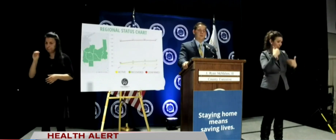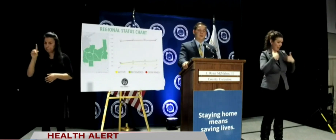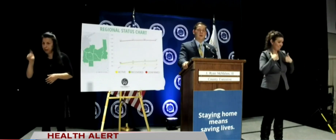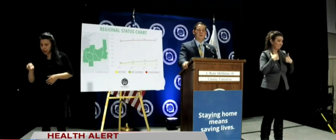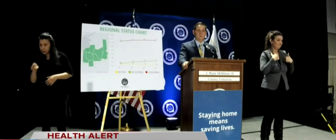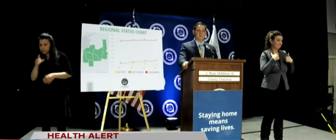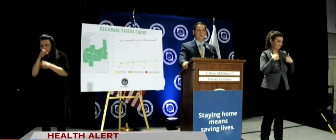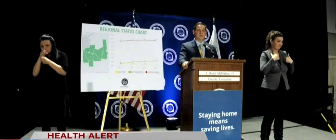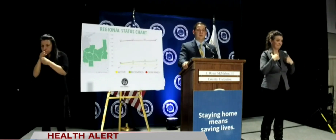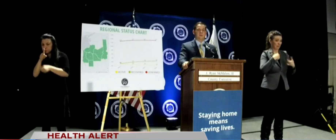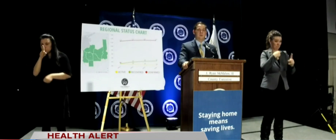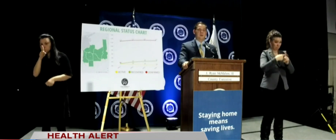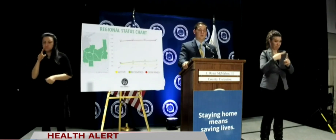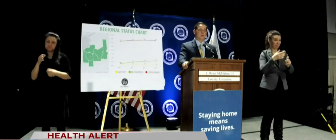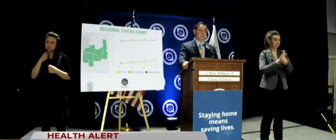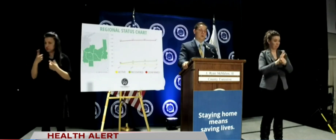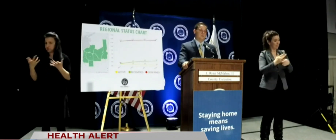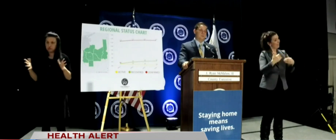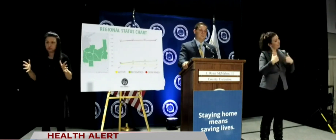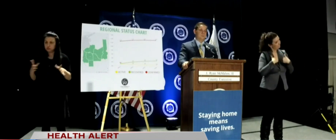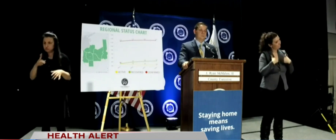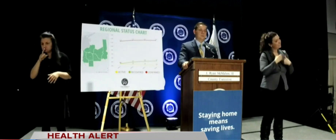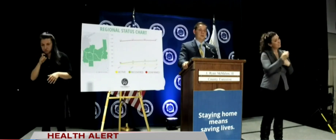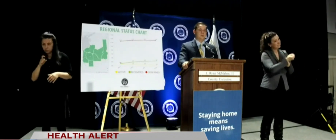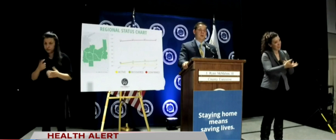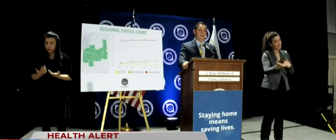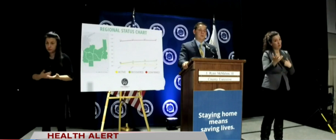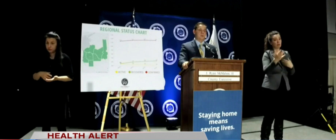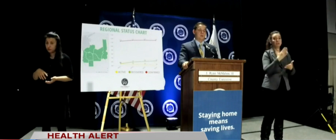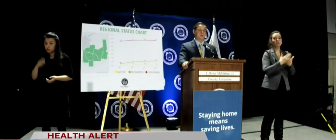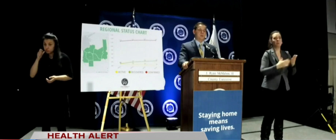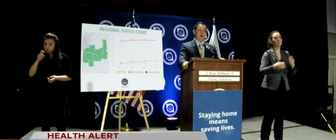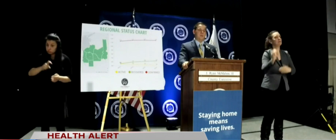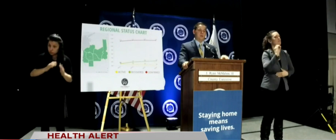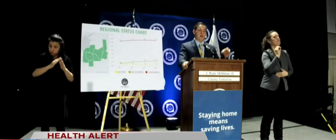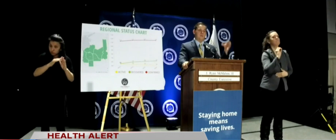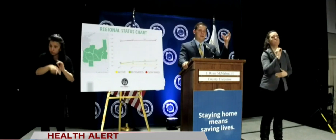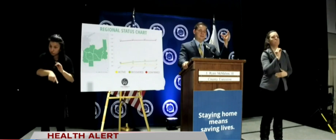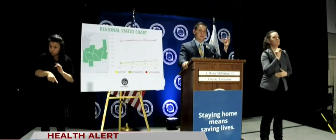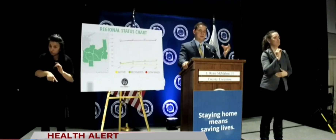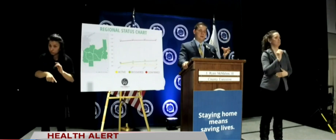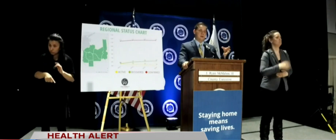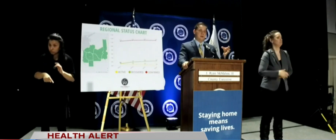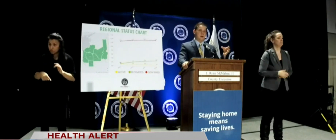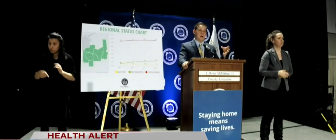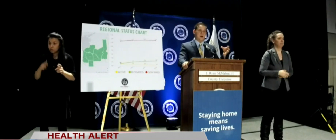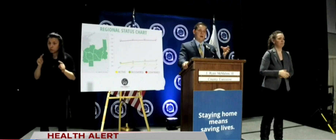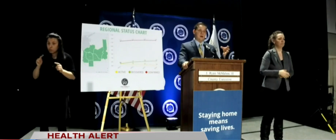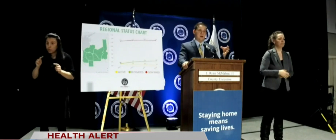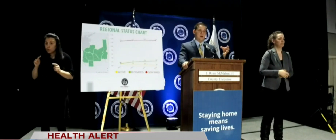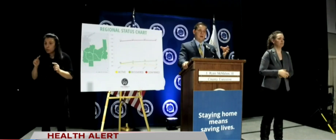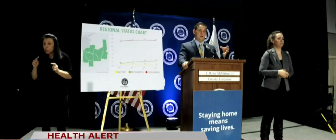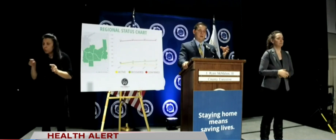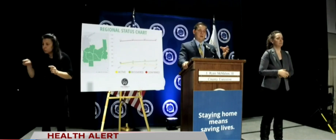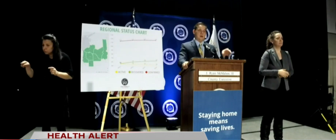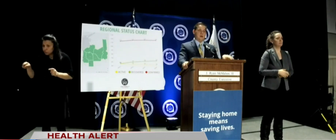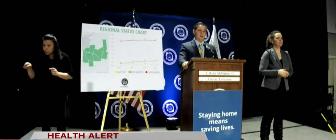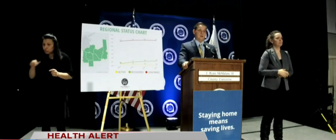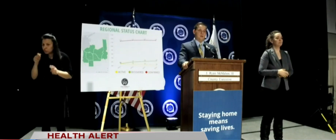Some of them have had none. Some of them have had more than one. It's a problem when you have density,